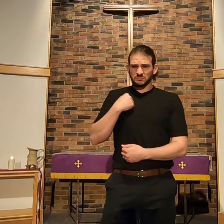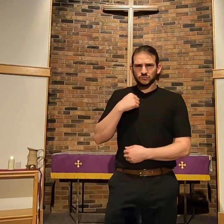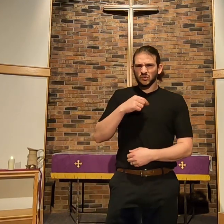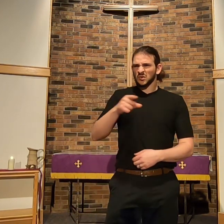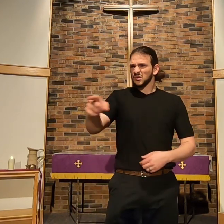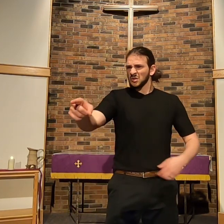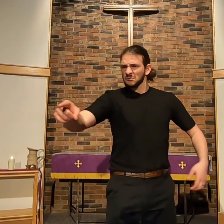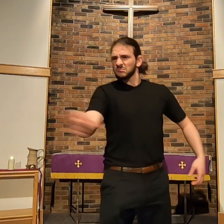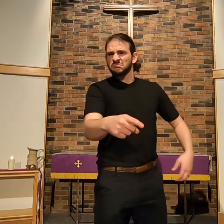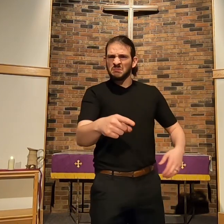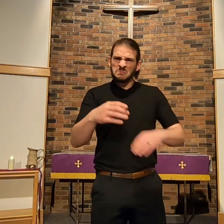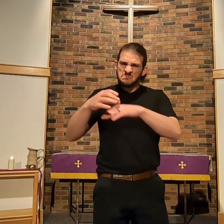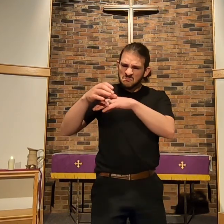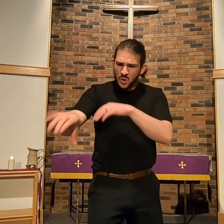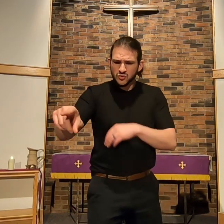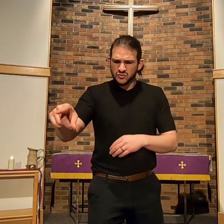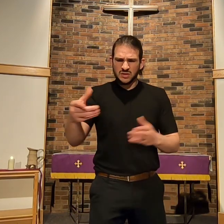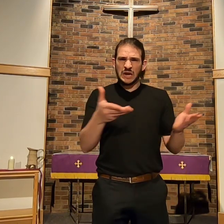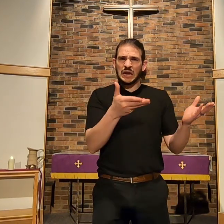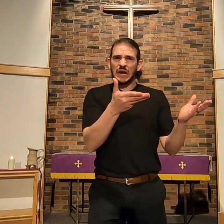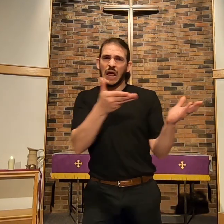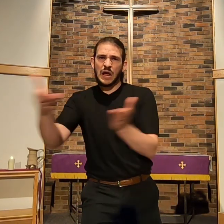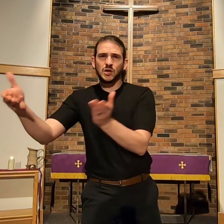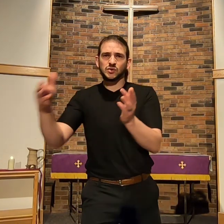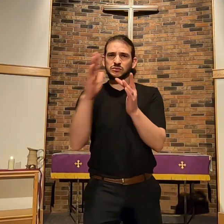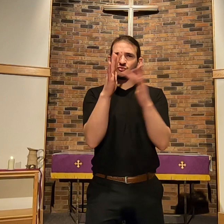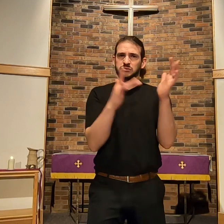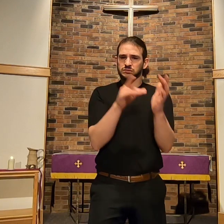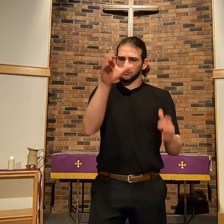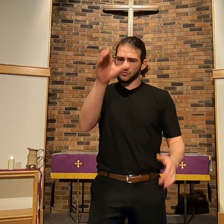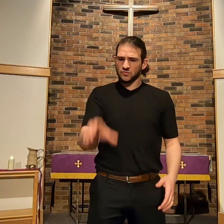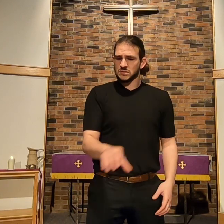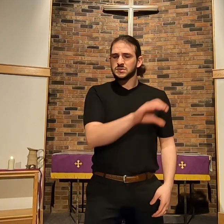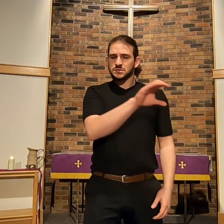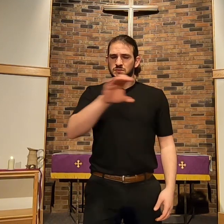and they forced him to carry Jesus' cross.